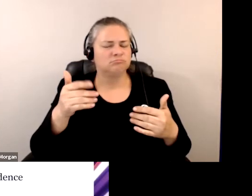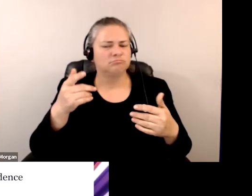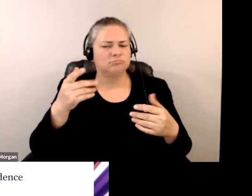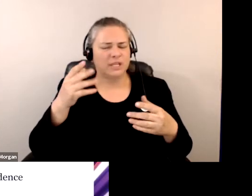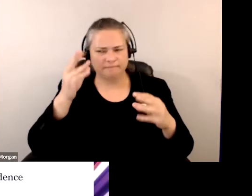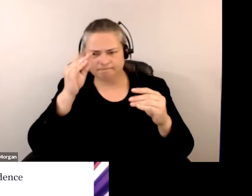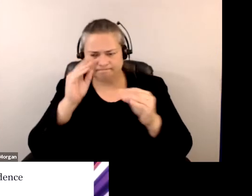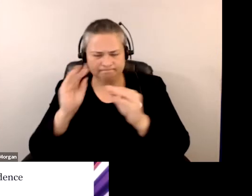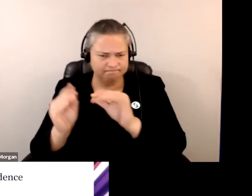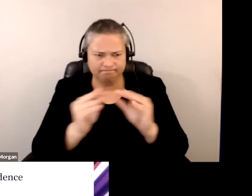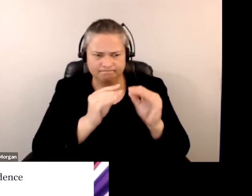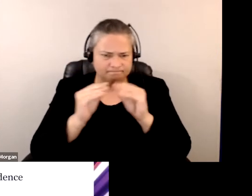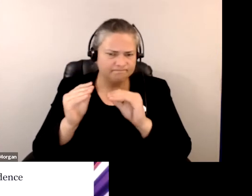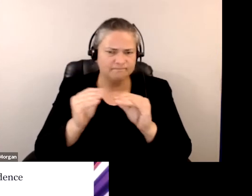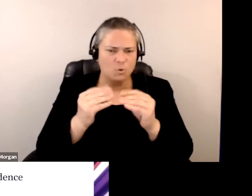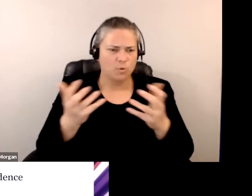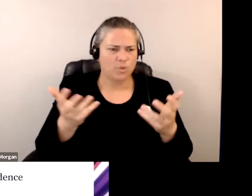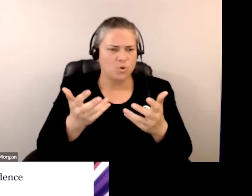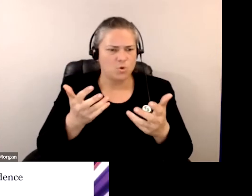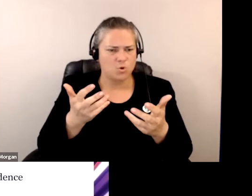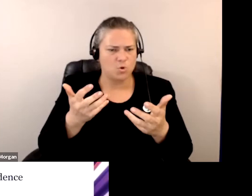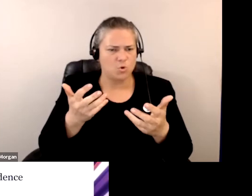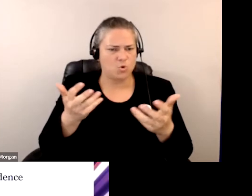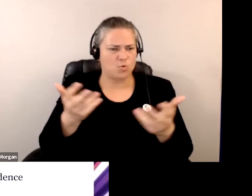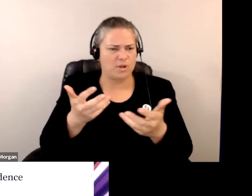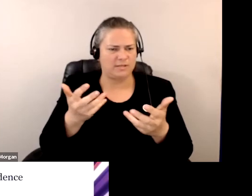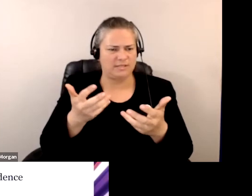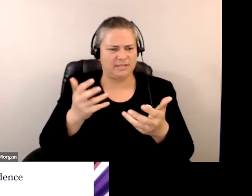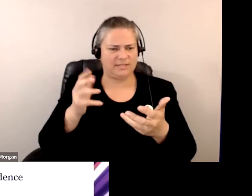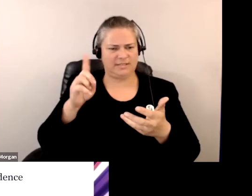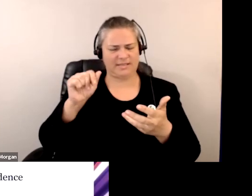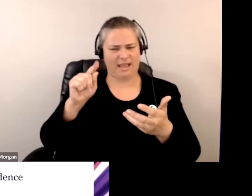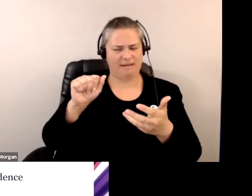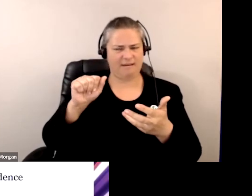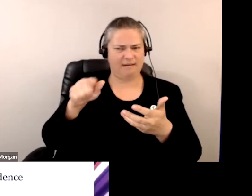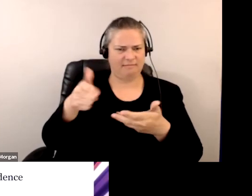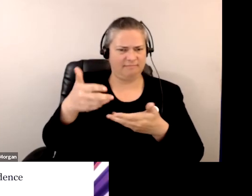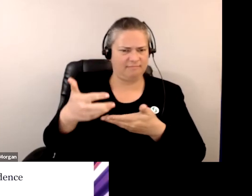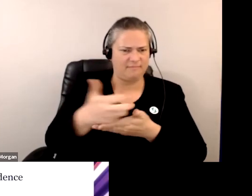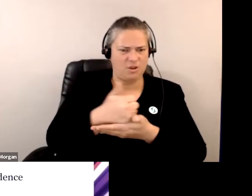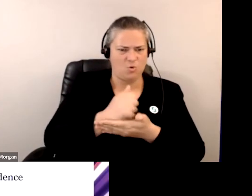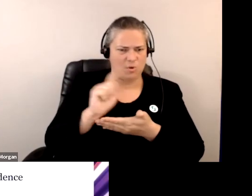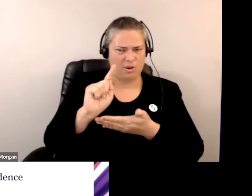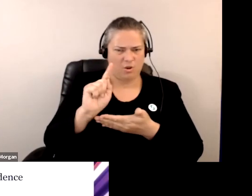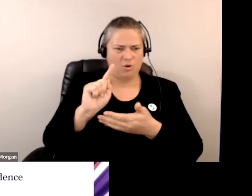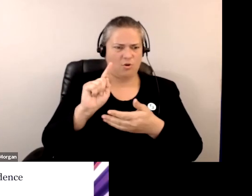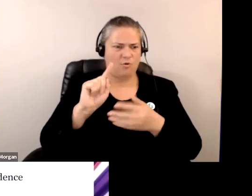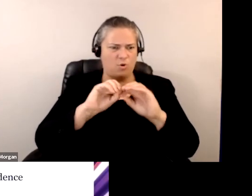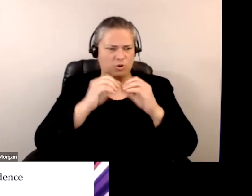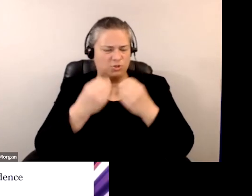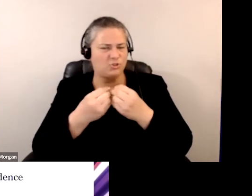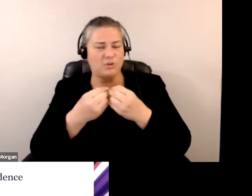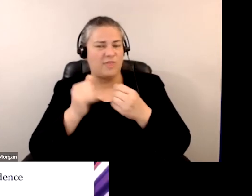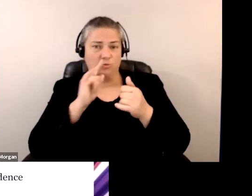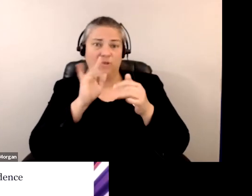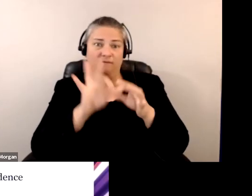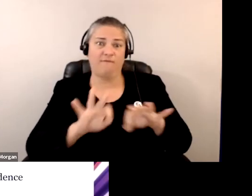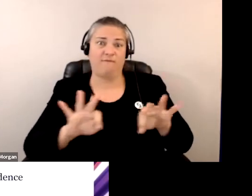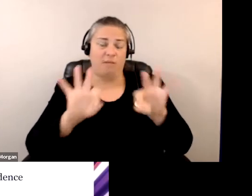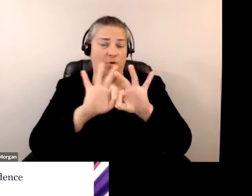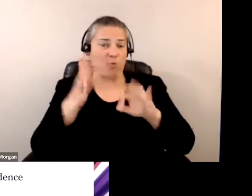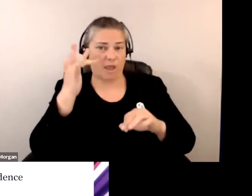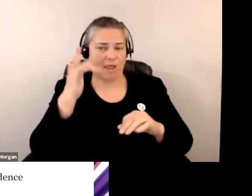and organizations, which was one of our recommendations. That's valuable in lots of ways, increasing the power of the data that